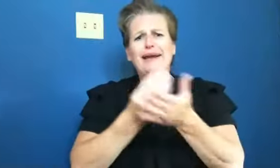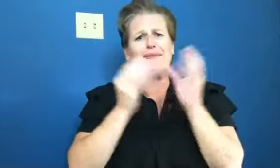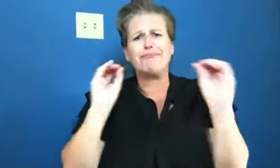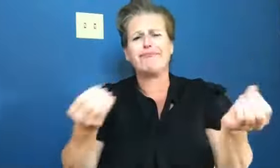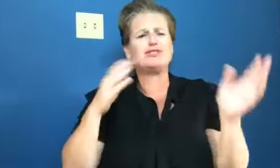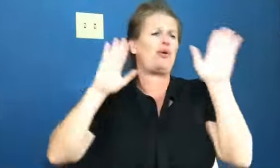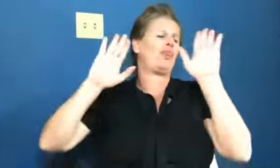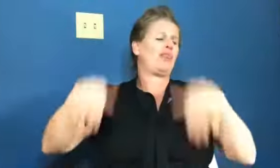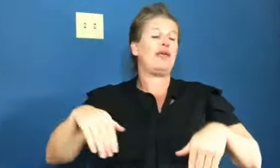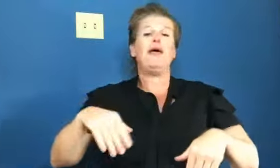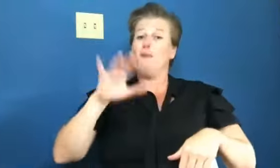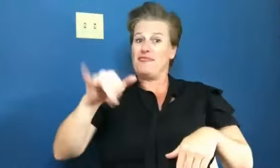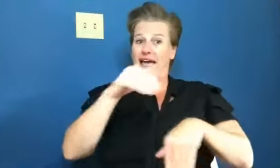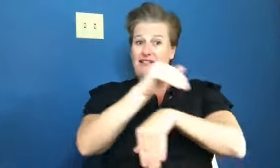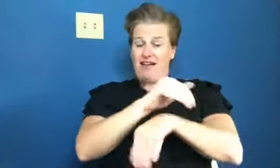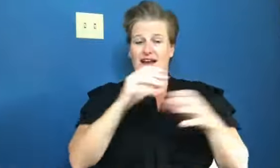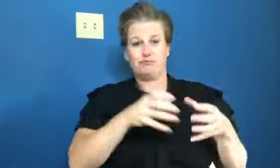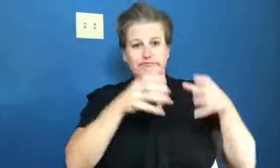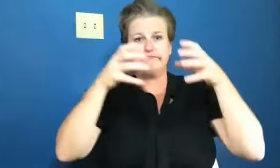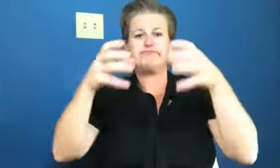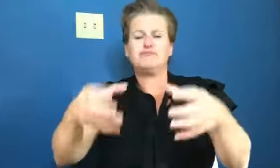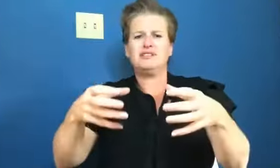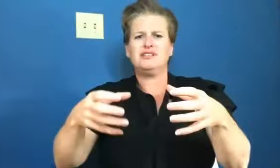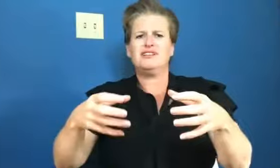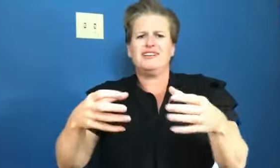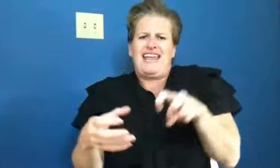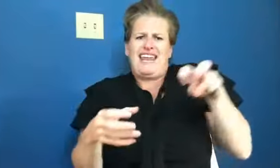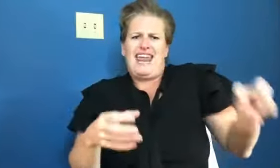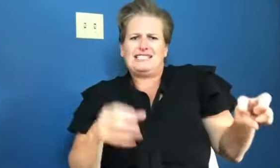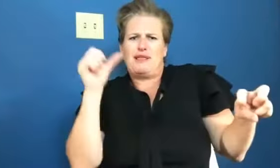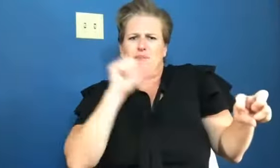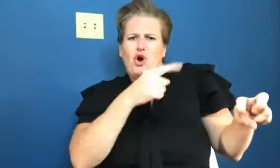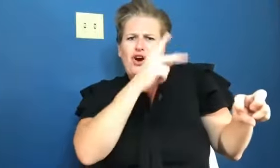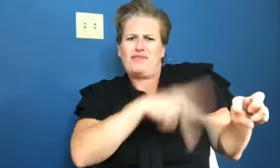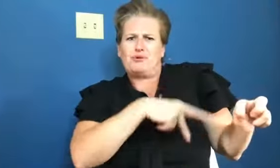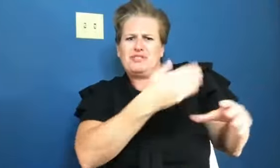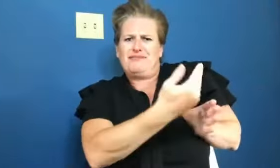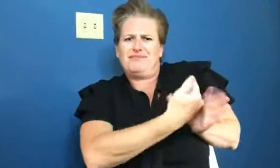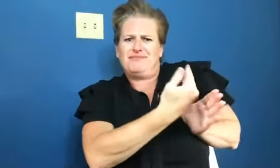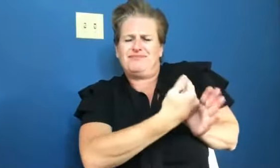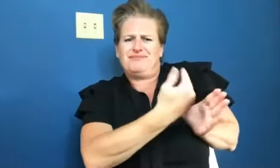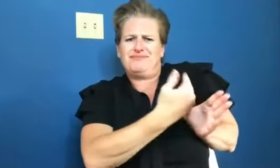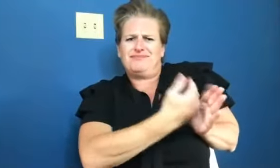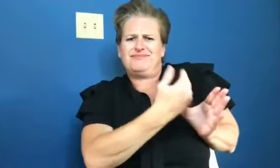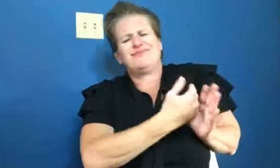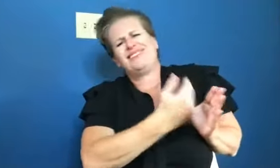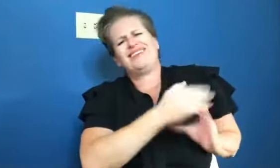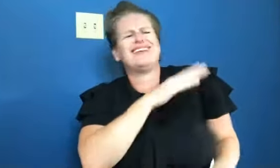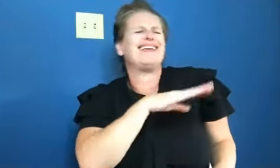with my friends, there was this person bothering me next to me at the bar. And I said, and he kept bothering me. And I said, yeah, whatever, buddy.